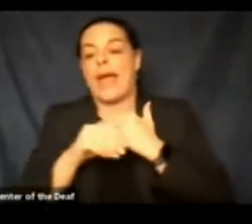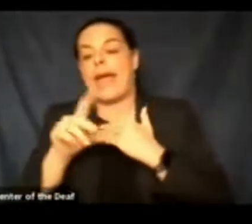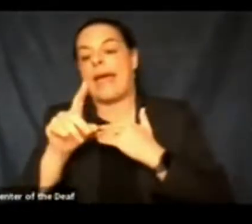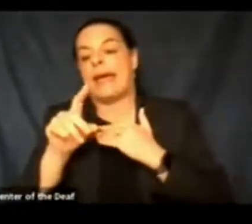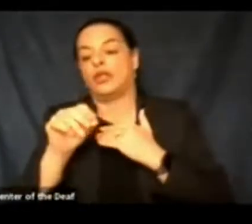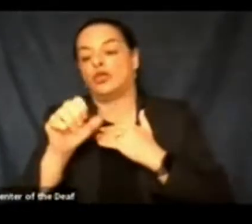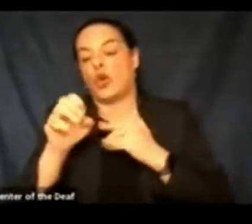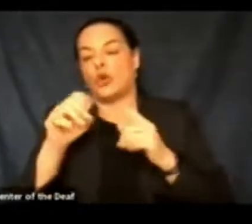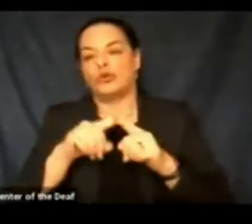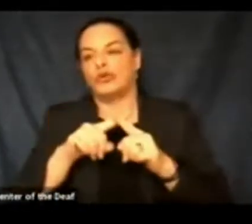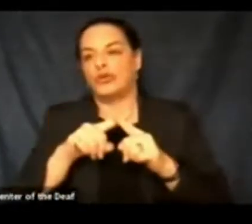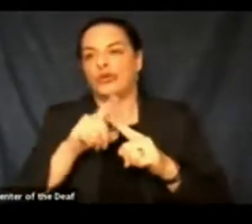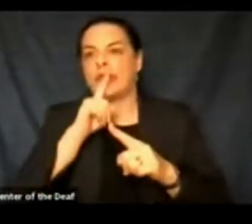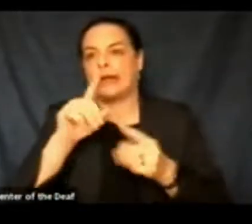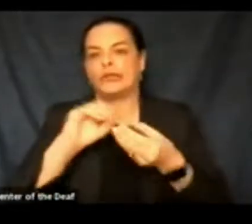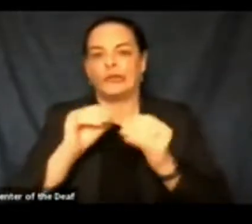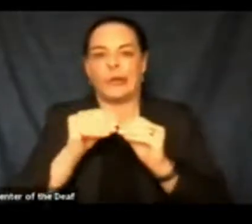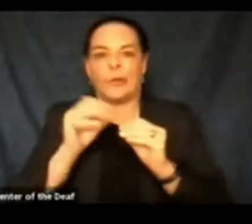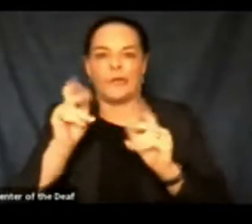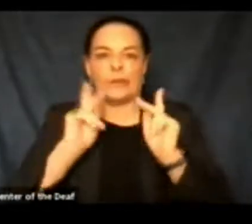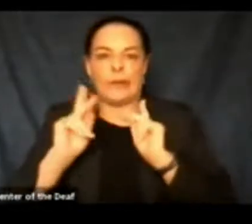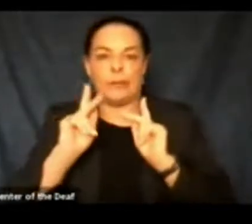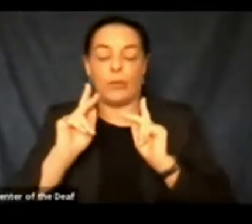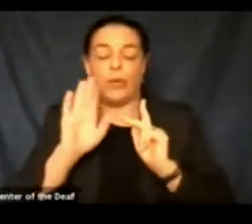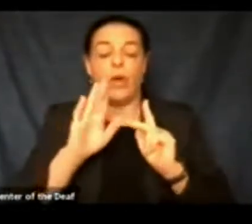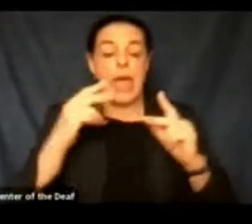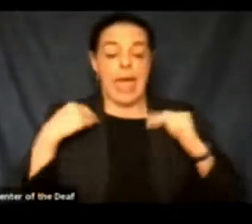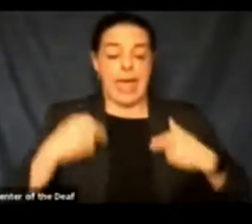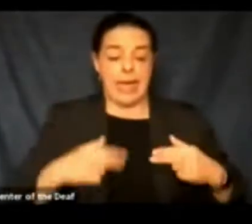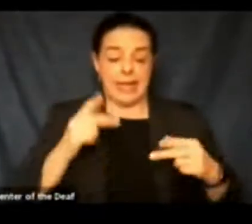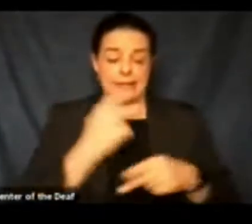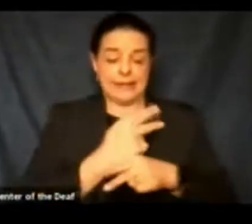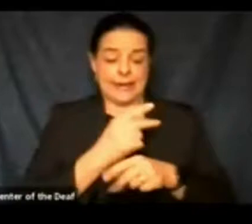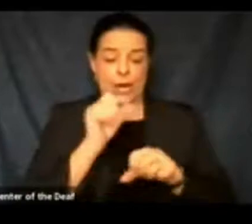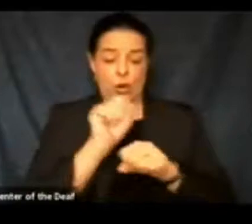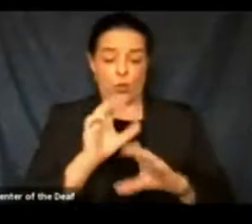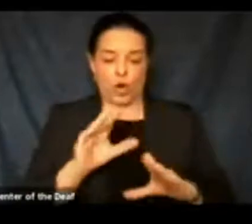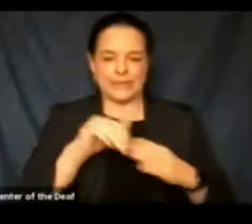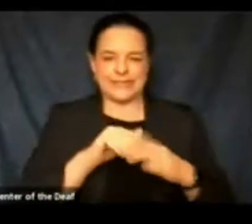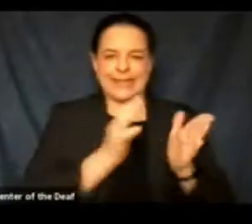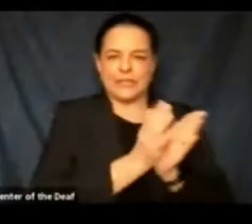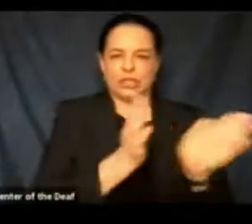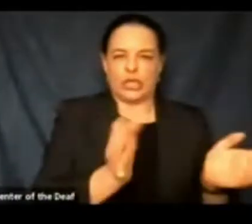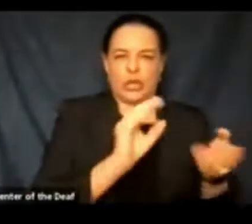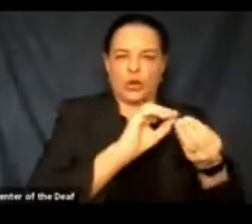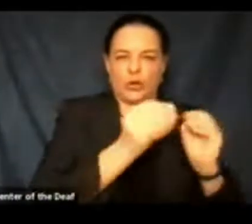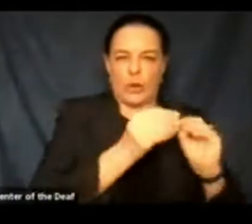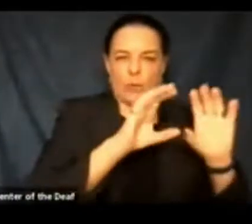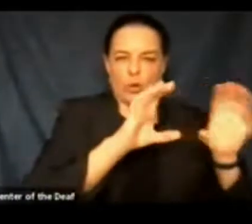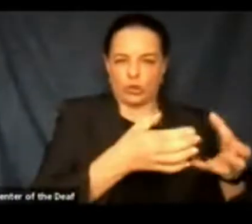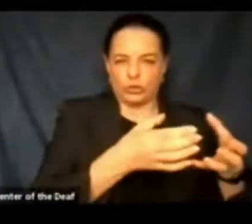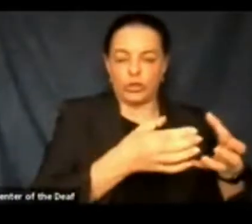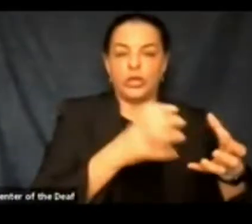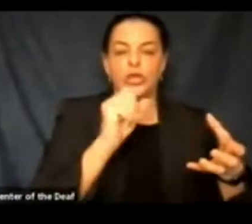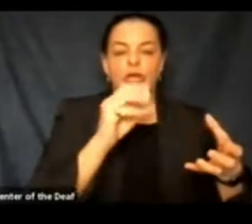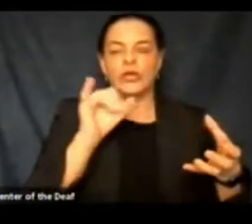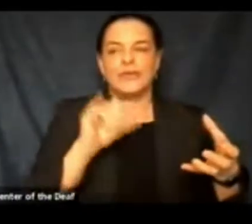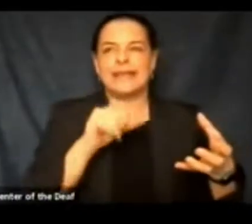population allotments. Healthcare workers go into that general population. So it's not really impacted that